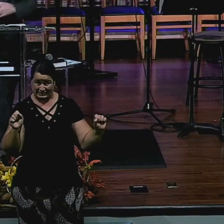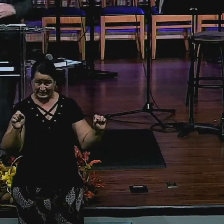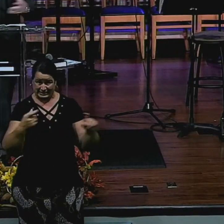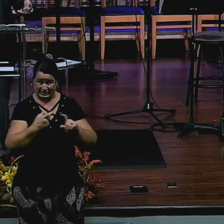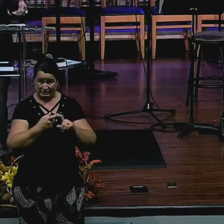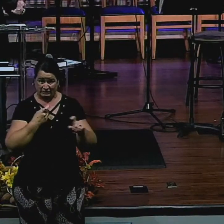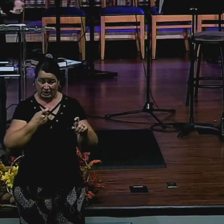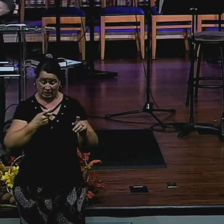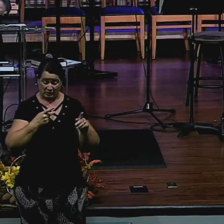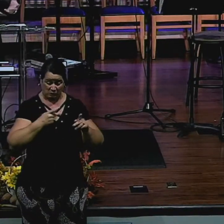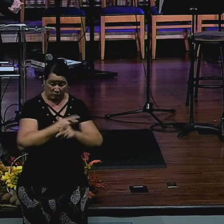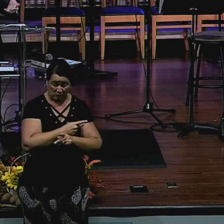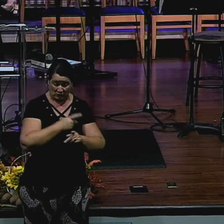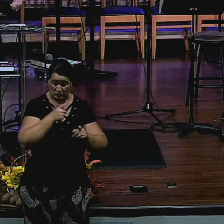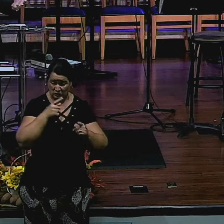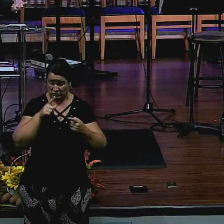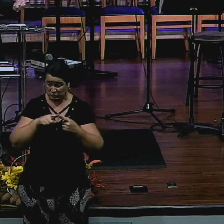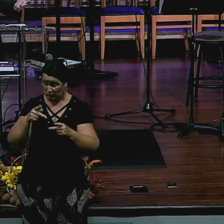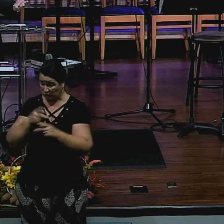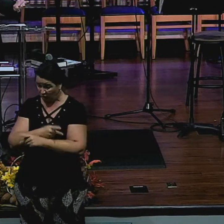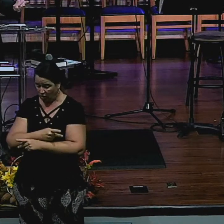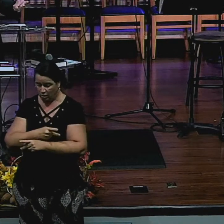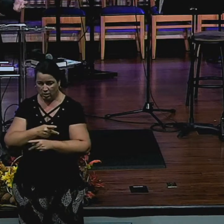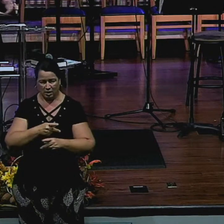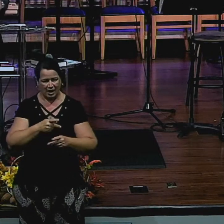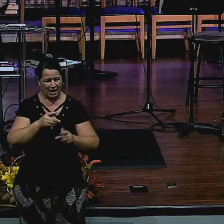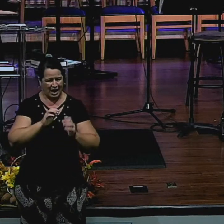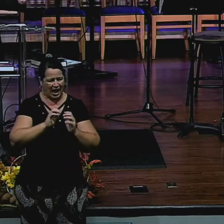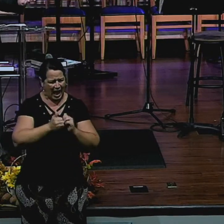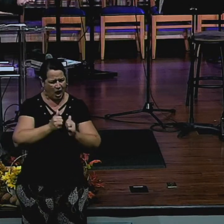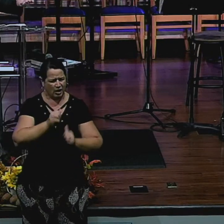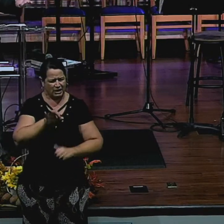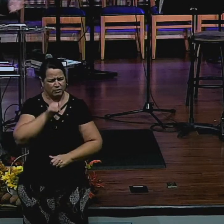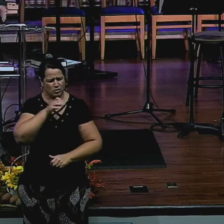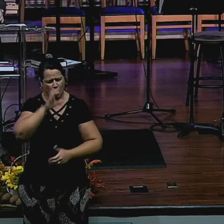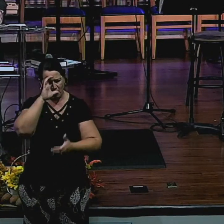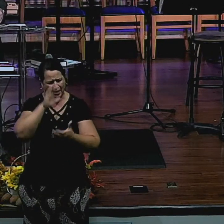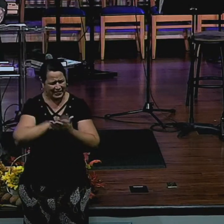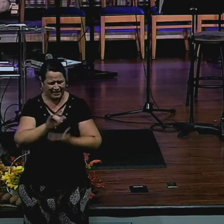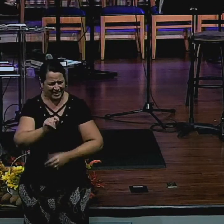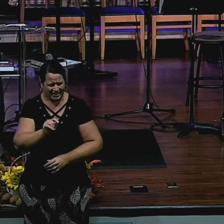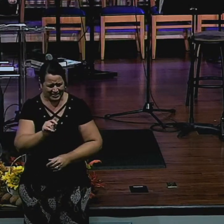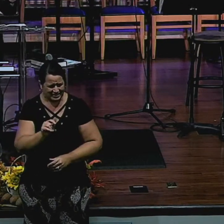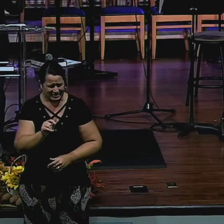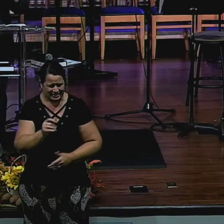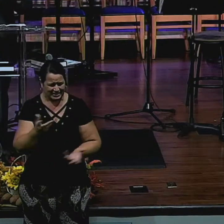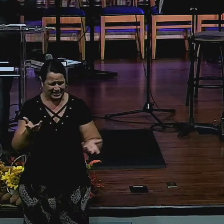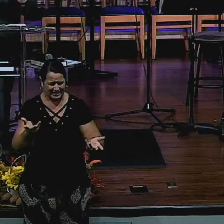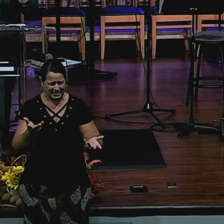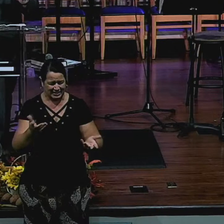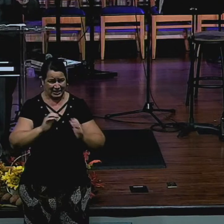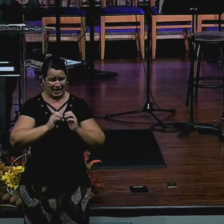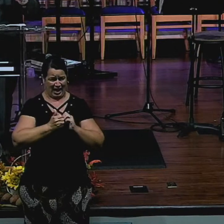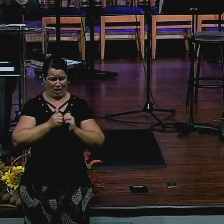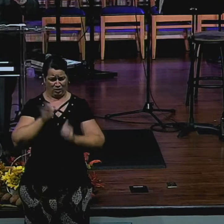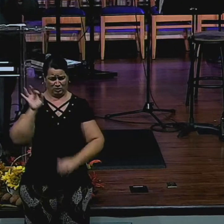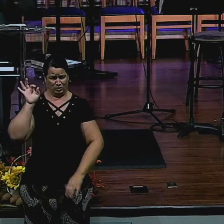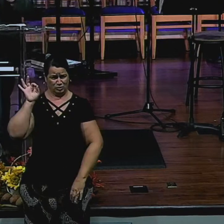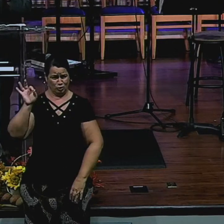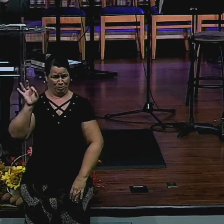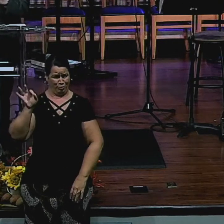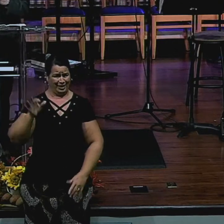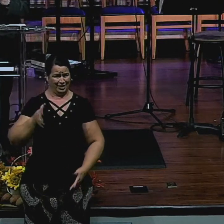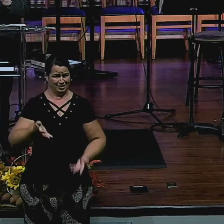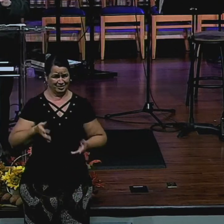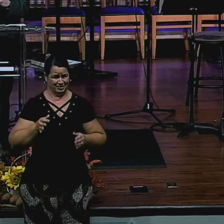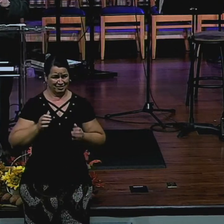uttermost, can even stand and open the book and preach to people. If you really think the sheep don't have a chance, I don't know how you can preach.